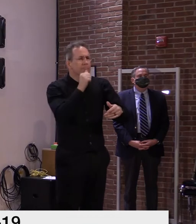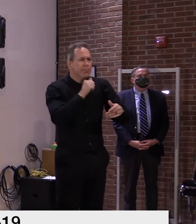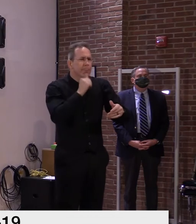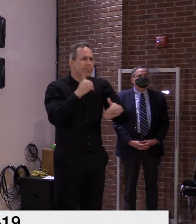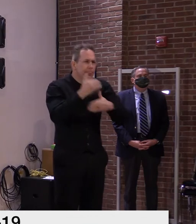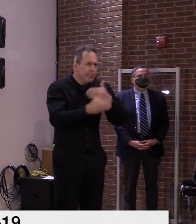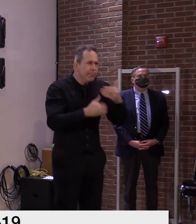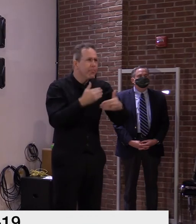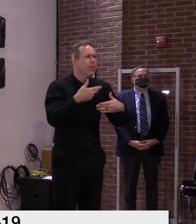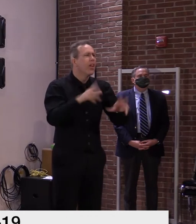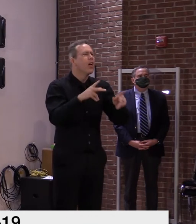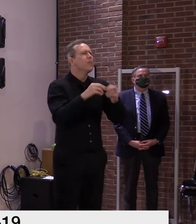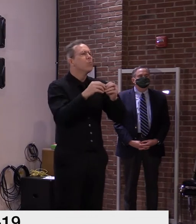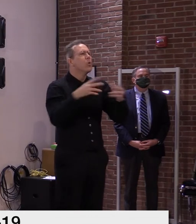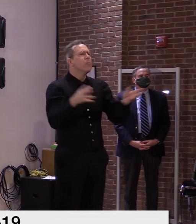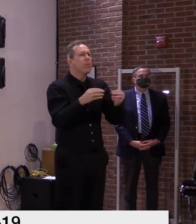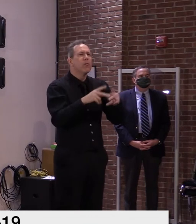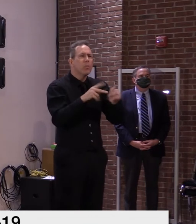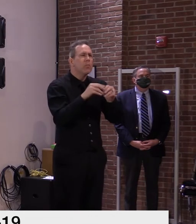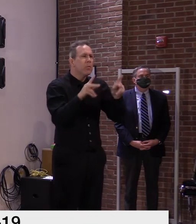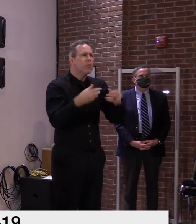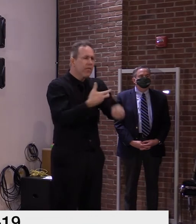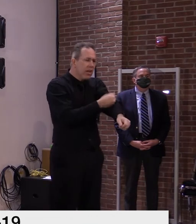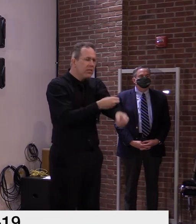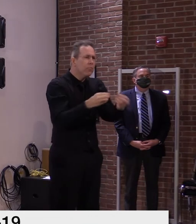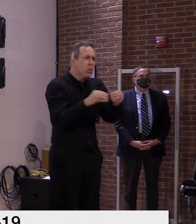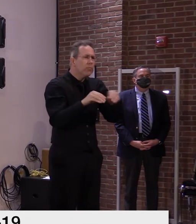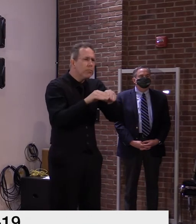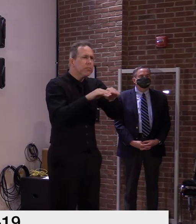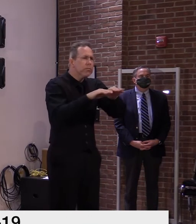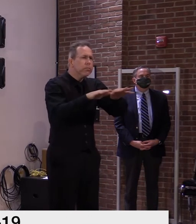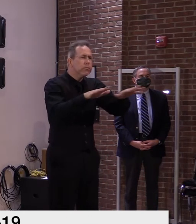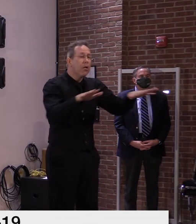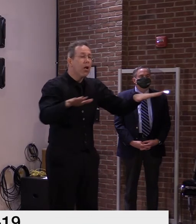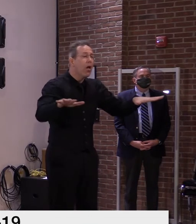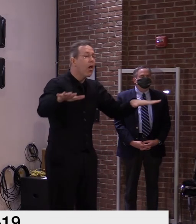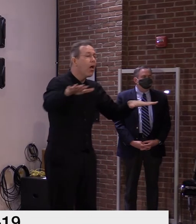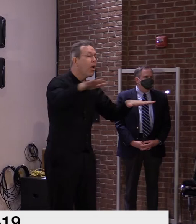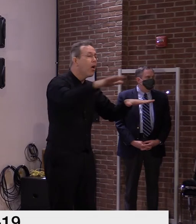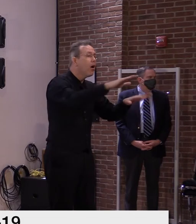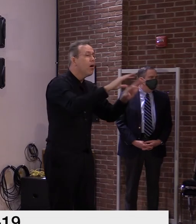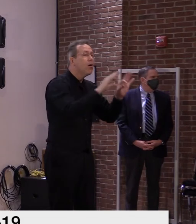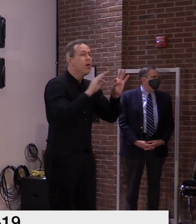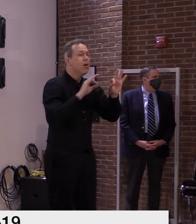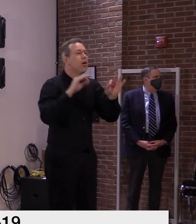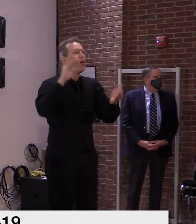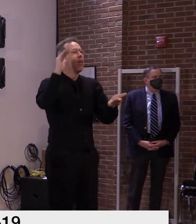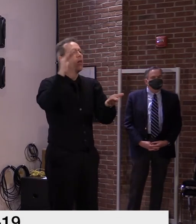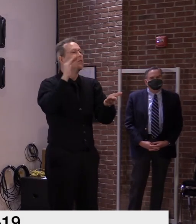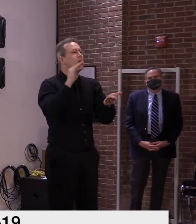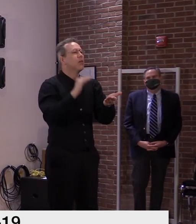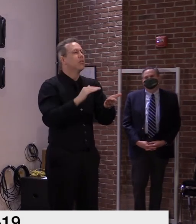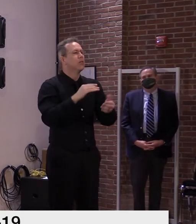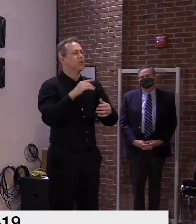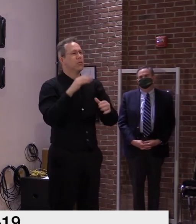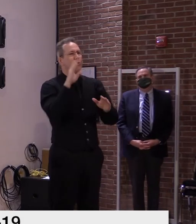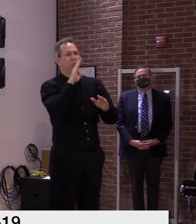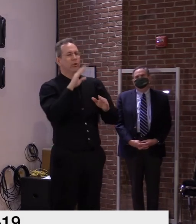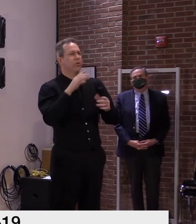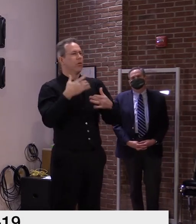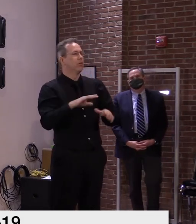more suppression of the virus, have more of us get vaccinated, and less chance for mutations to occur. Okay,